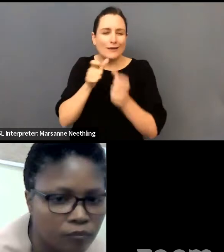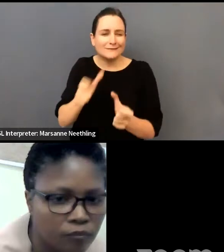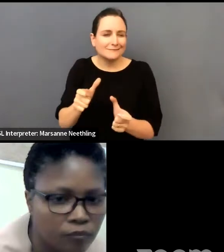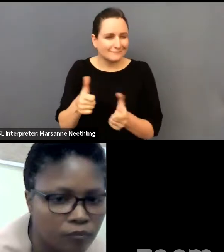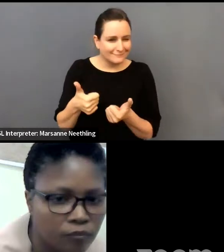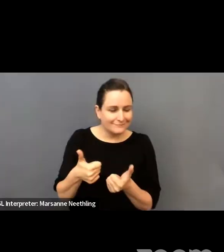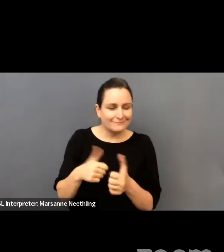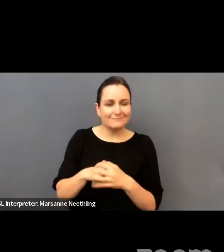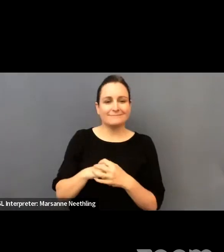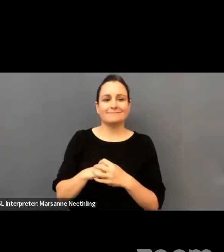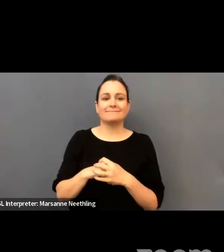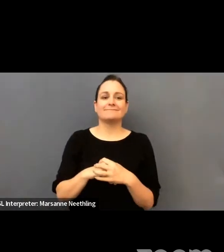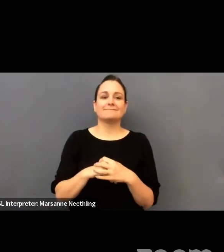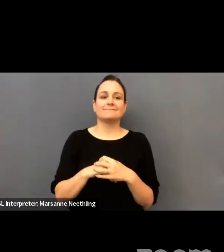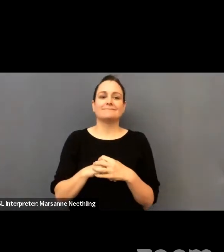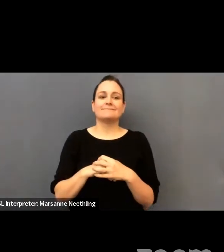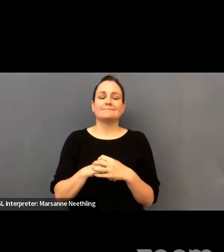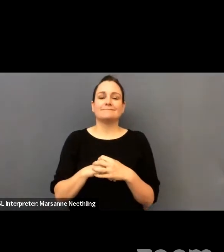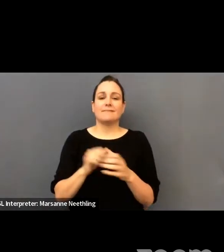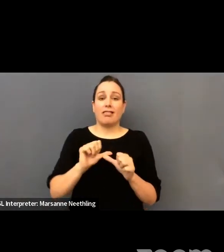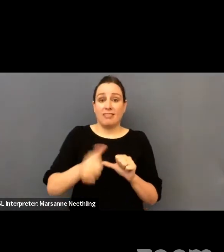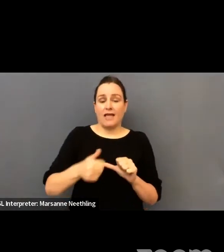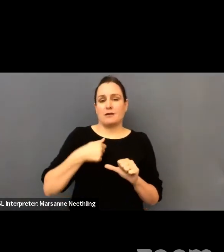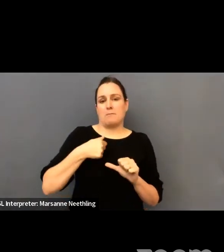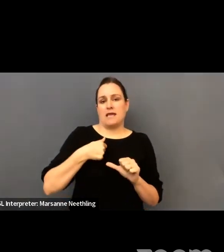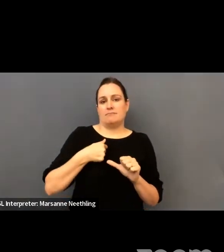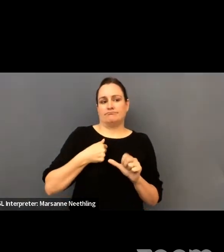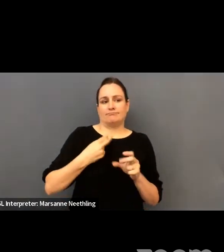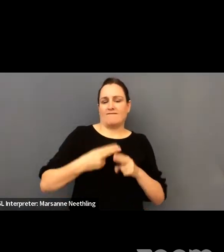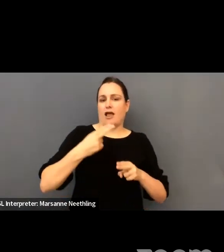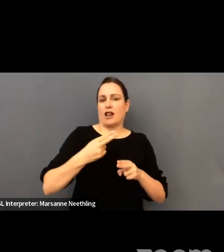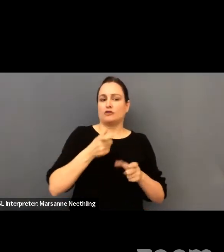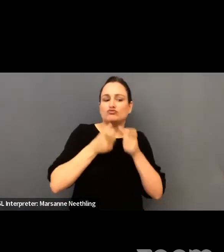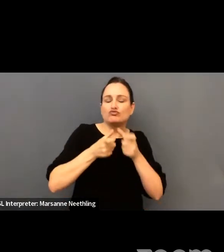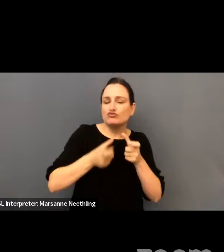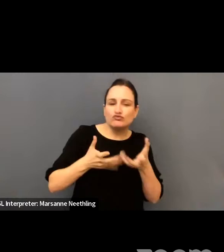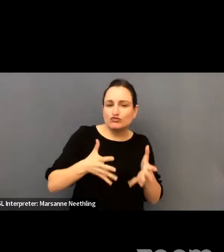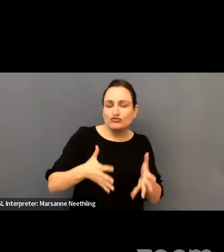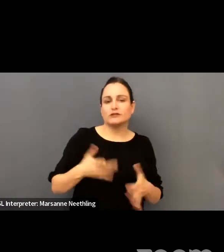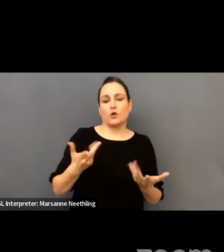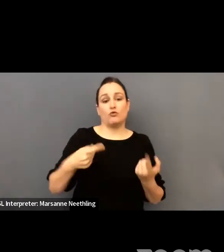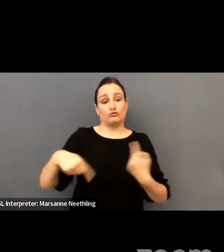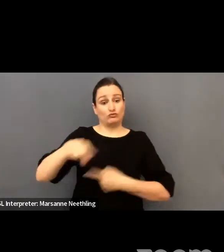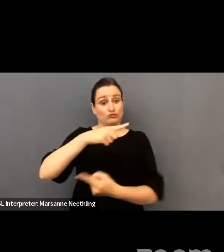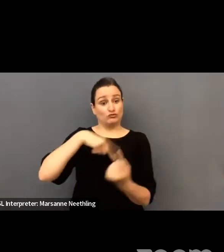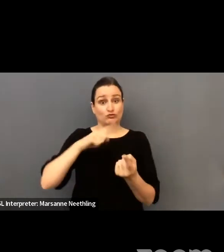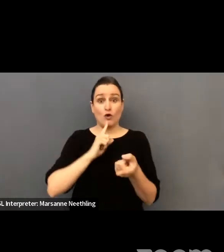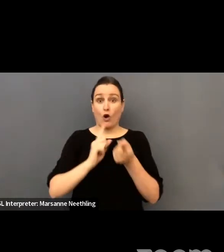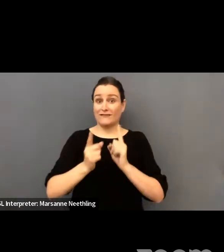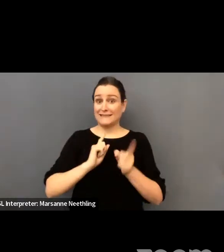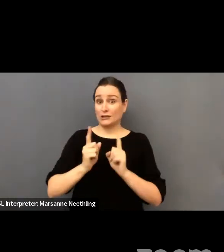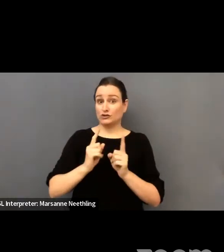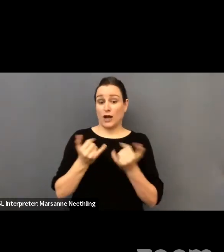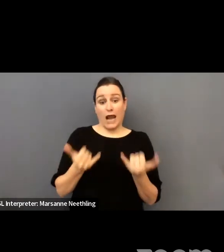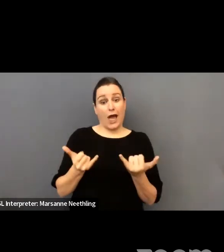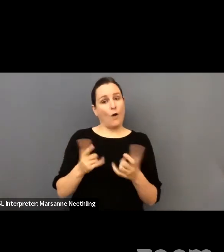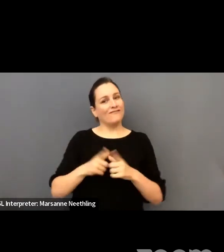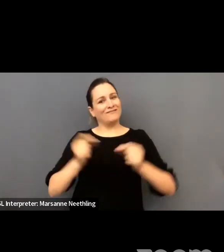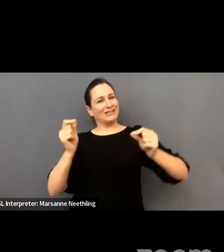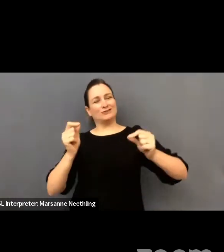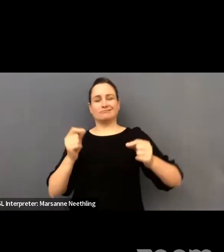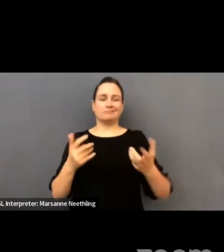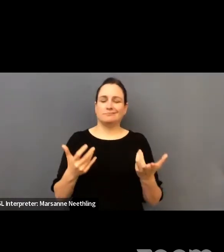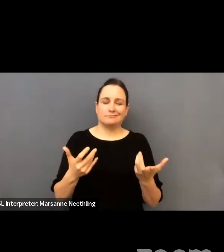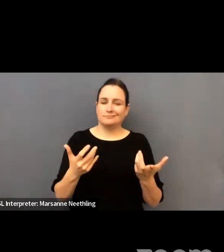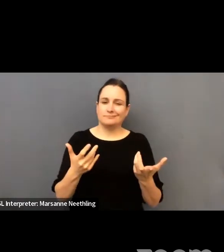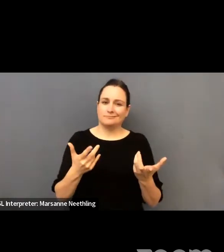I'll just say a few things. And yeah, and I think this debate, this conversation will not be over, but certainly in view of our time, we'd